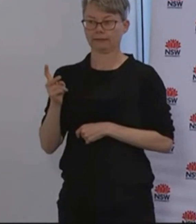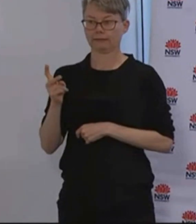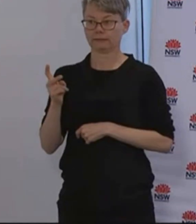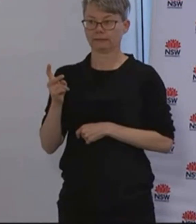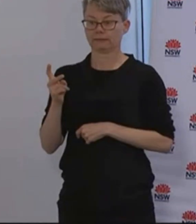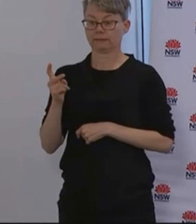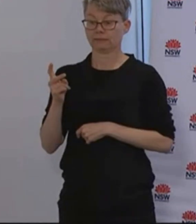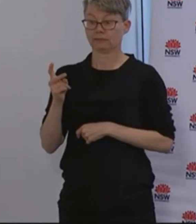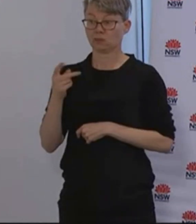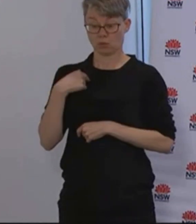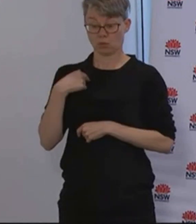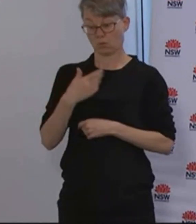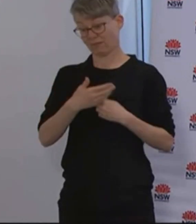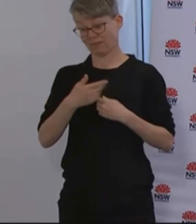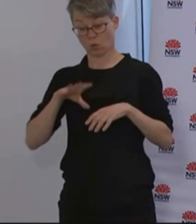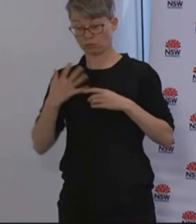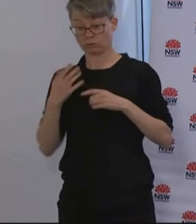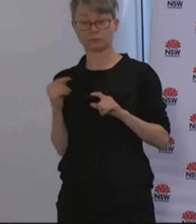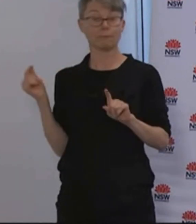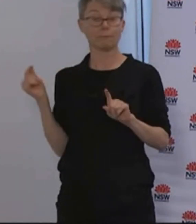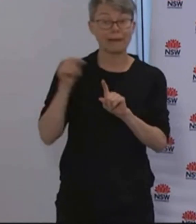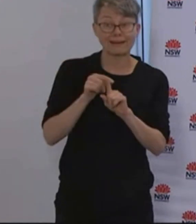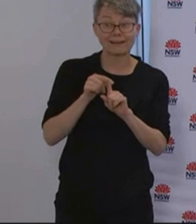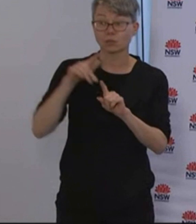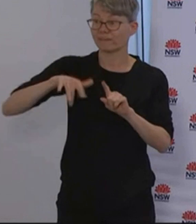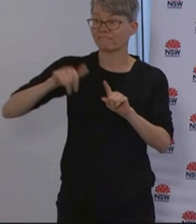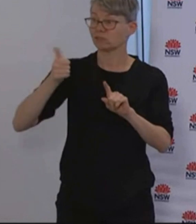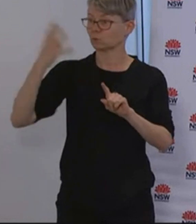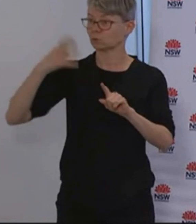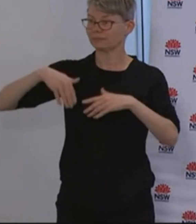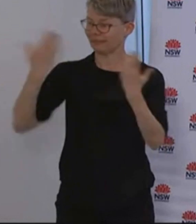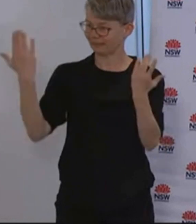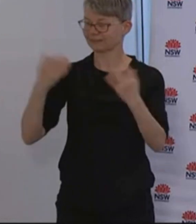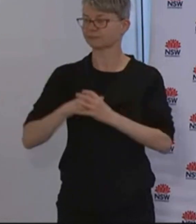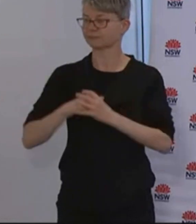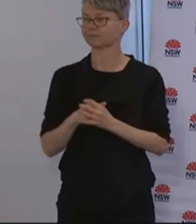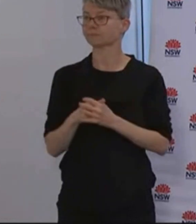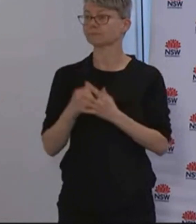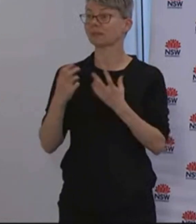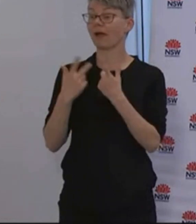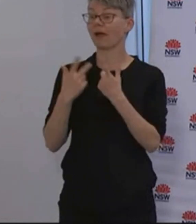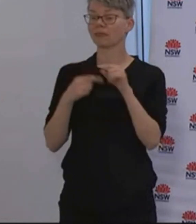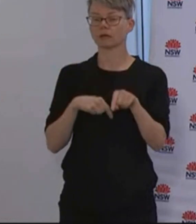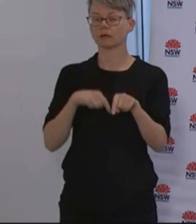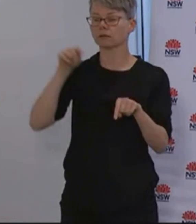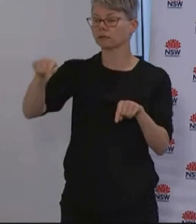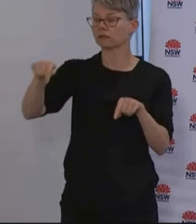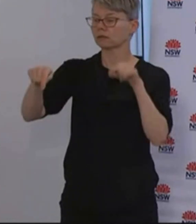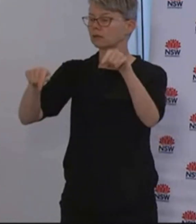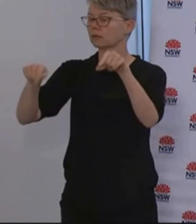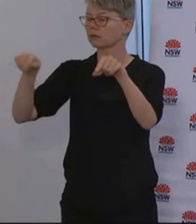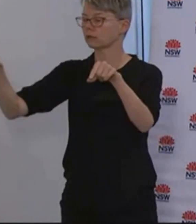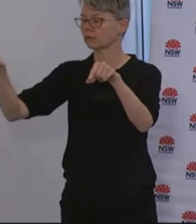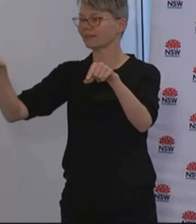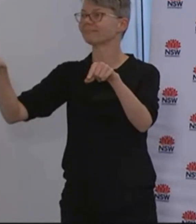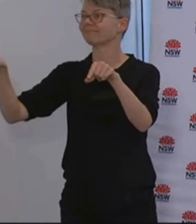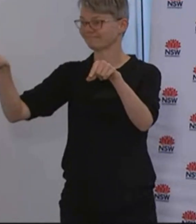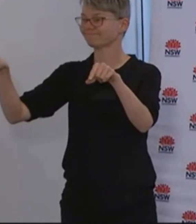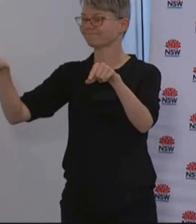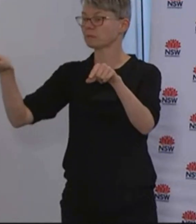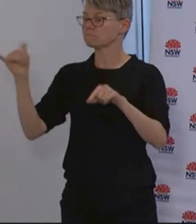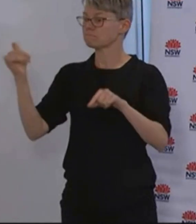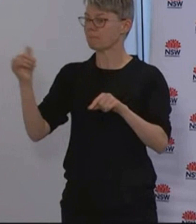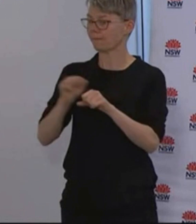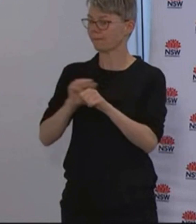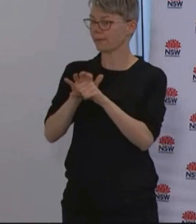days since your last exposure. There's also a number of other venues that have been identified where the cases have